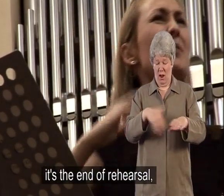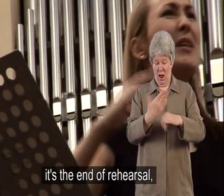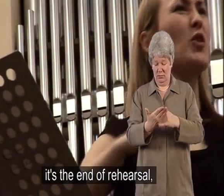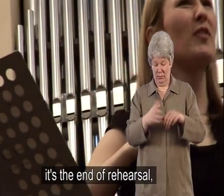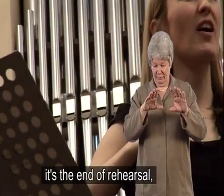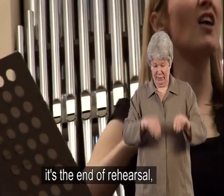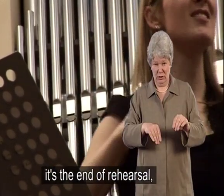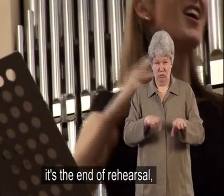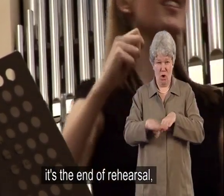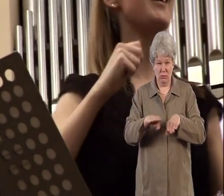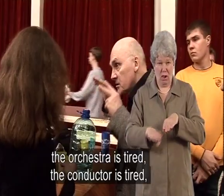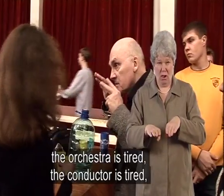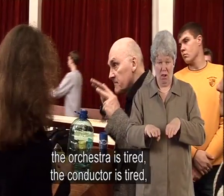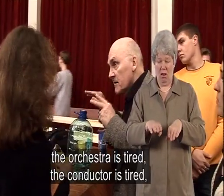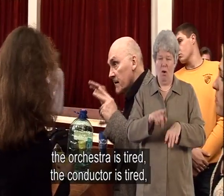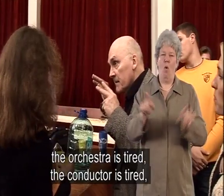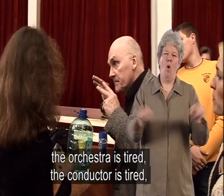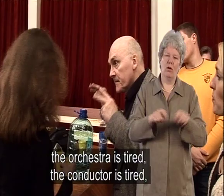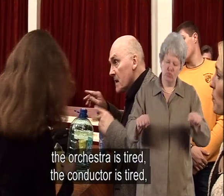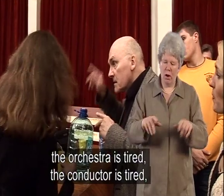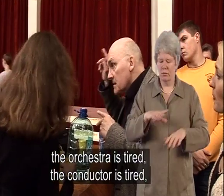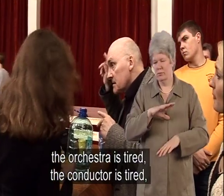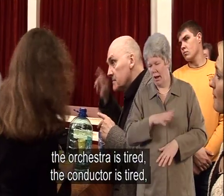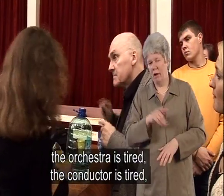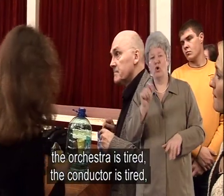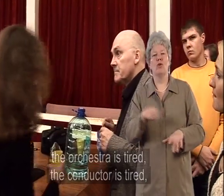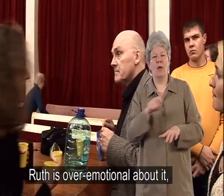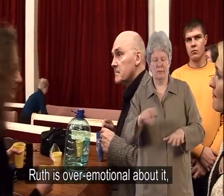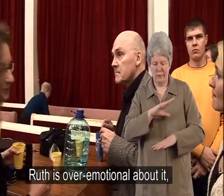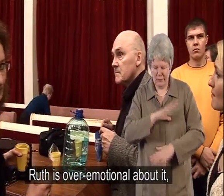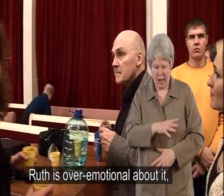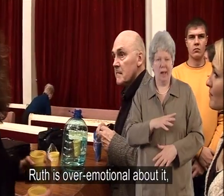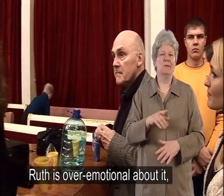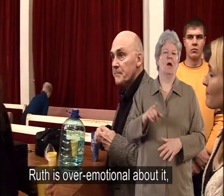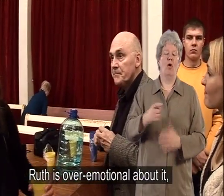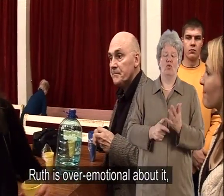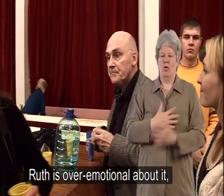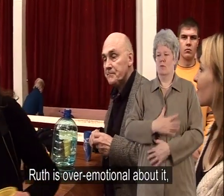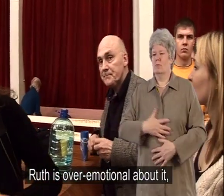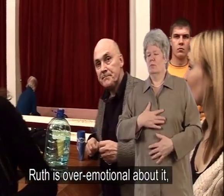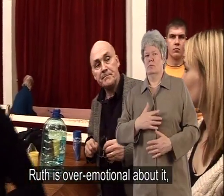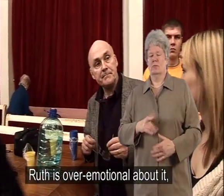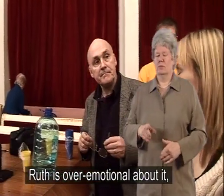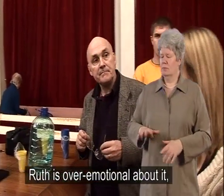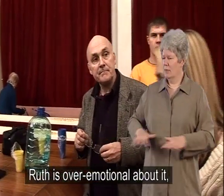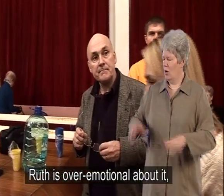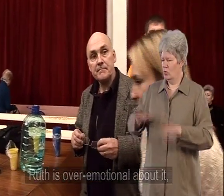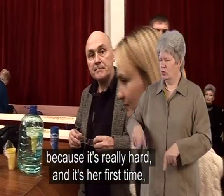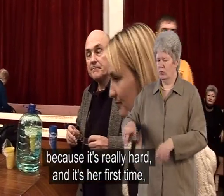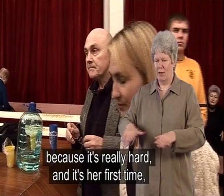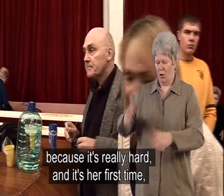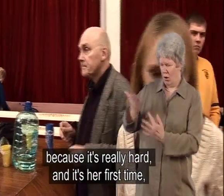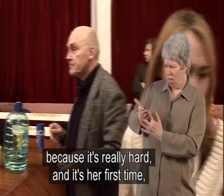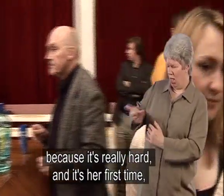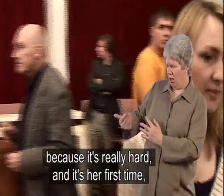stage, is the end of rehearsal, orchestra is tired, conductor is tired, Ruth is over emotional about